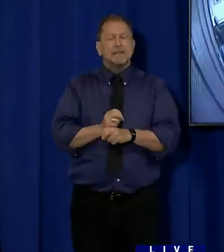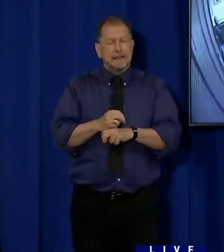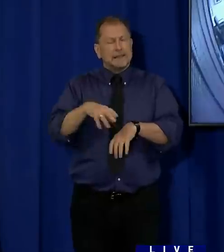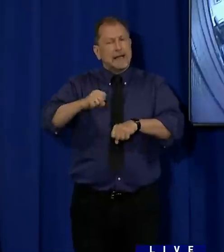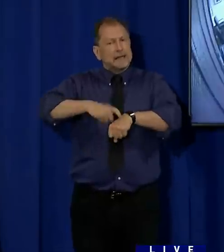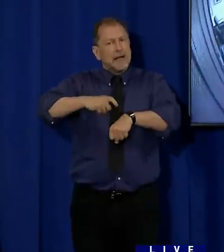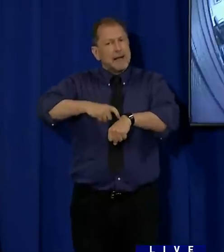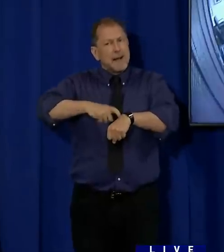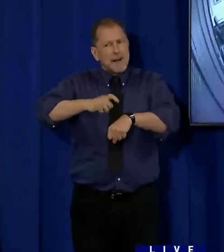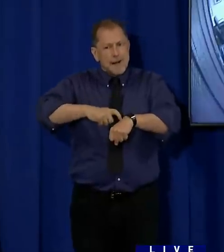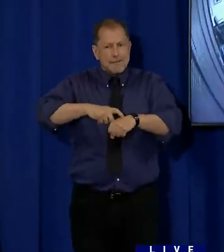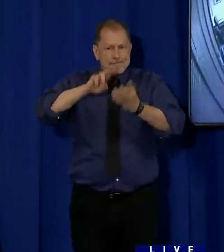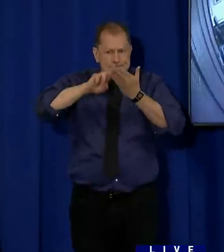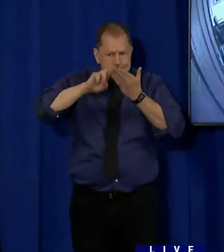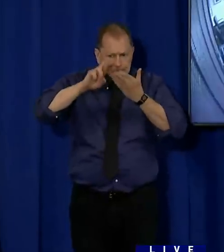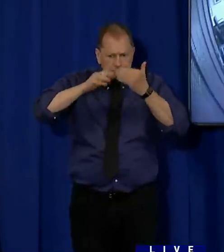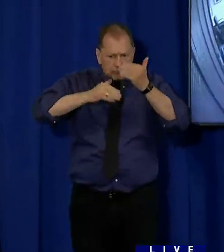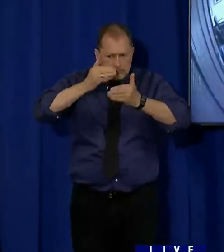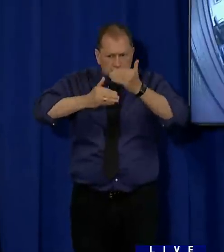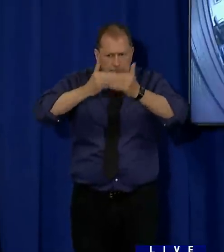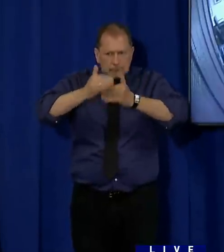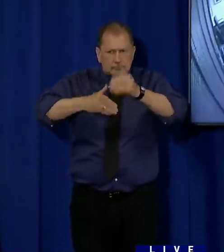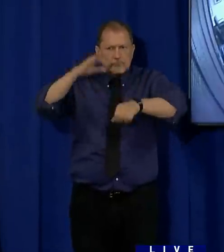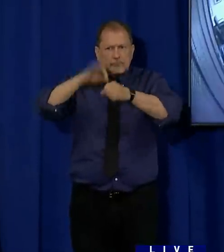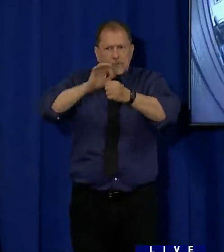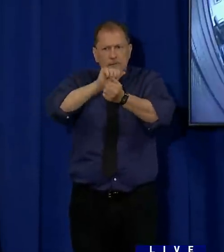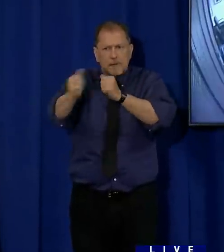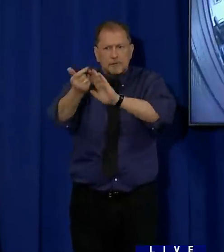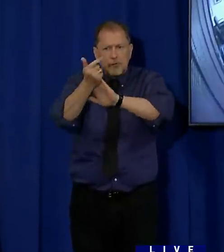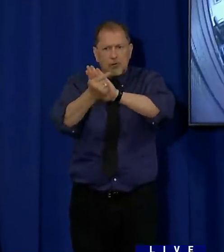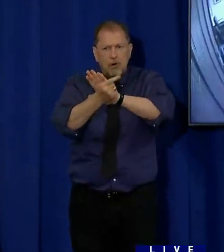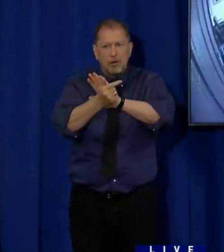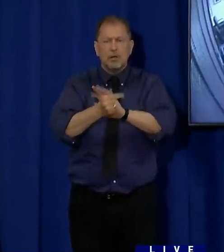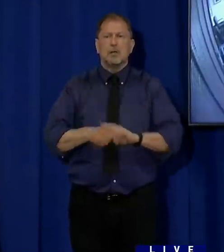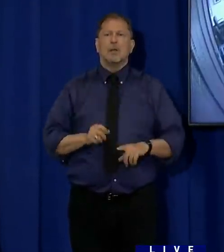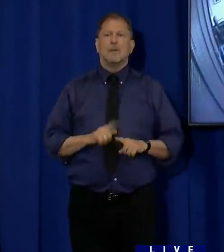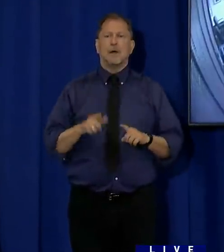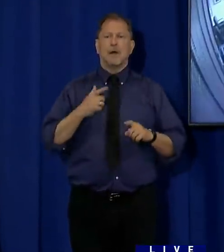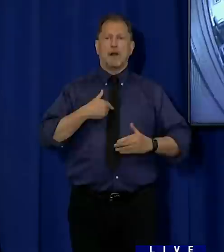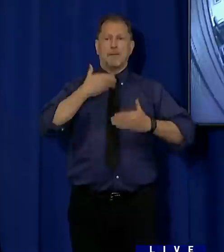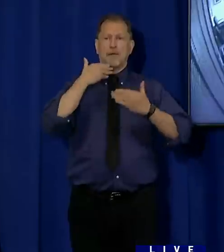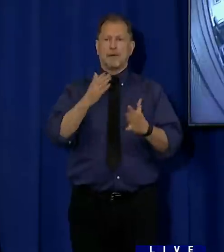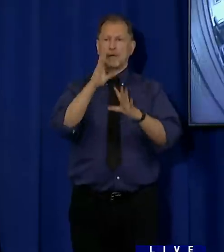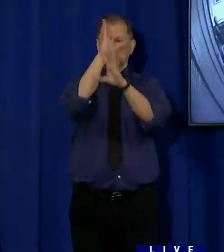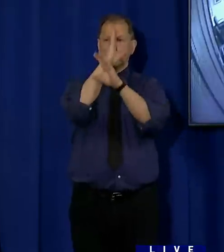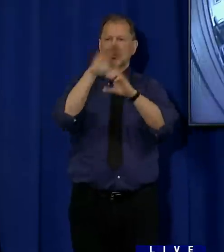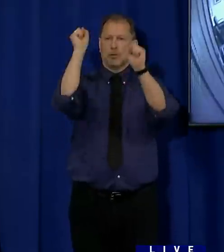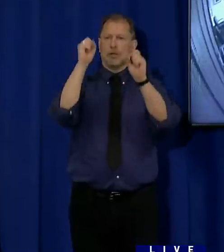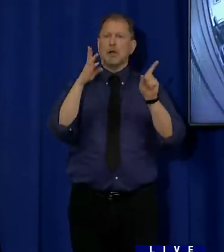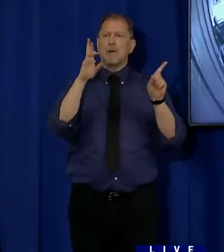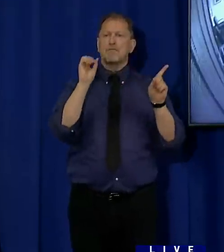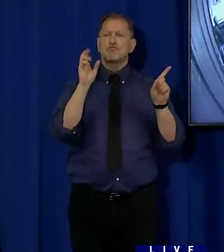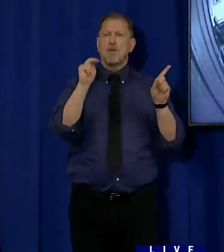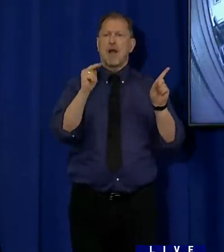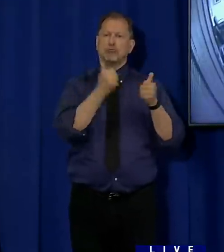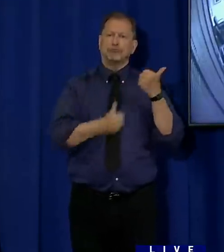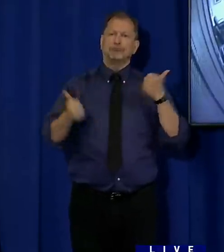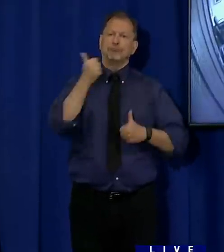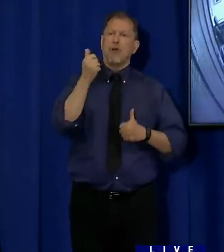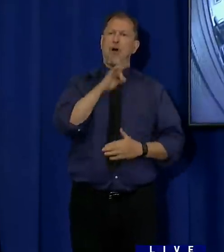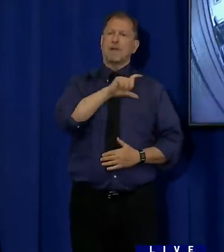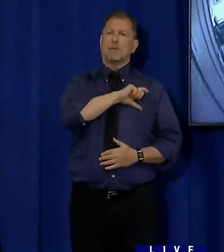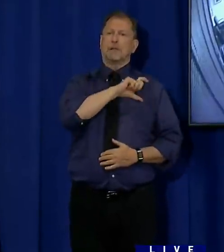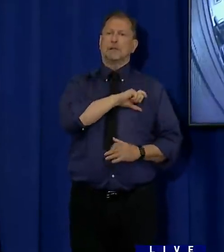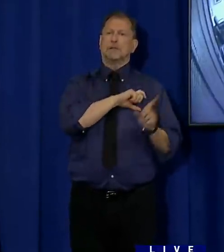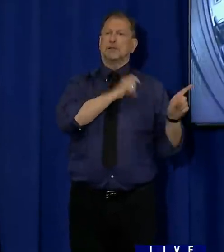I am grateful to have such a principled, focused partner in Superintendent Brown. He gets it.